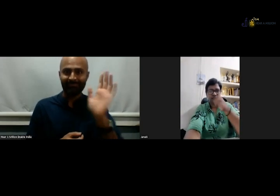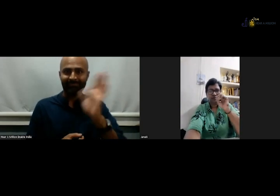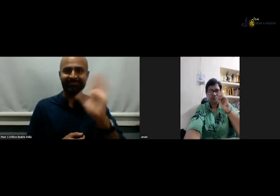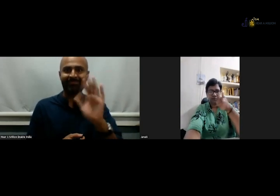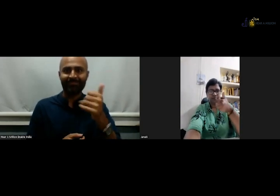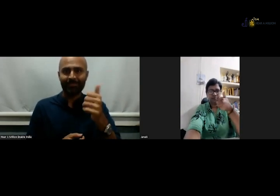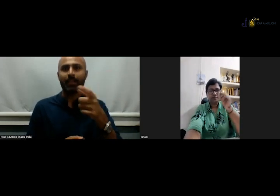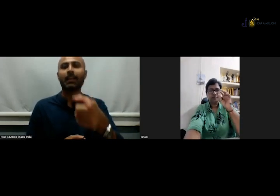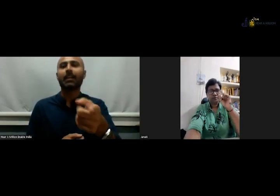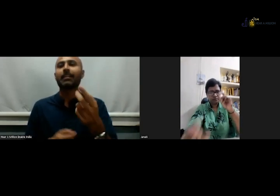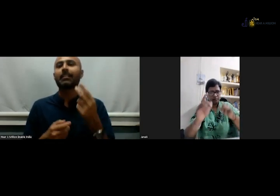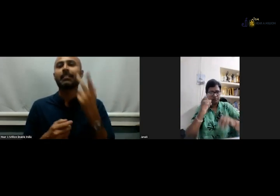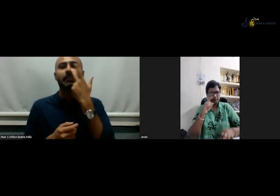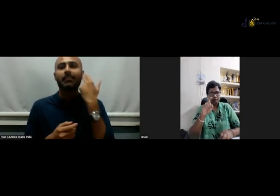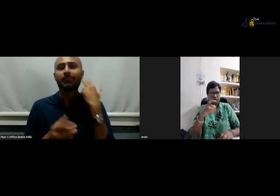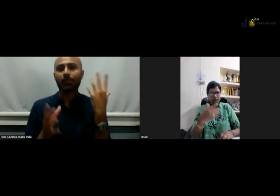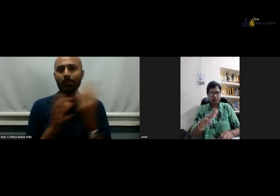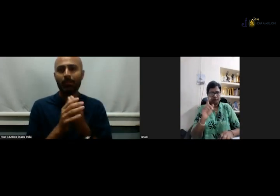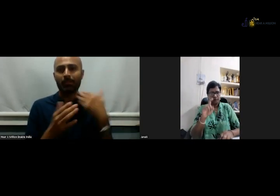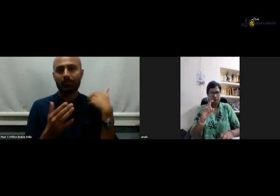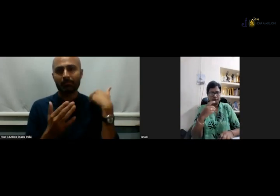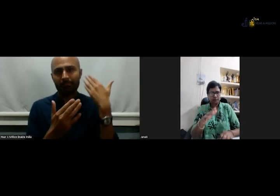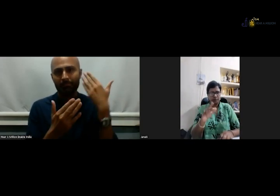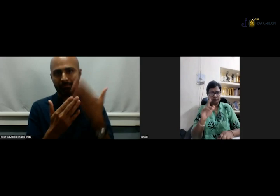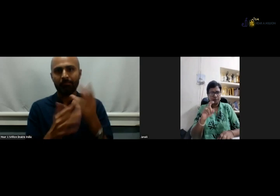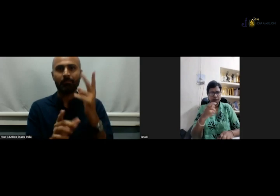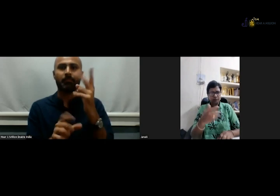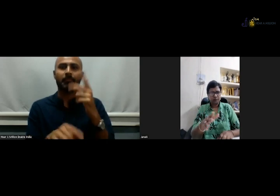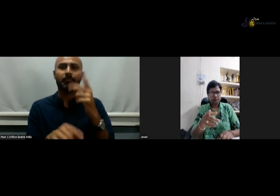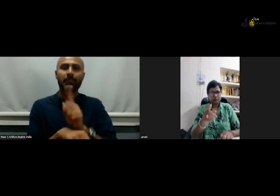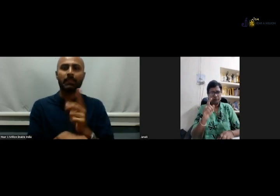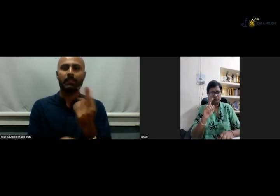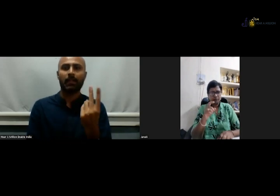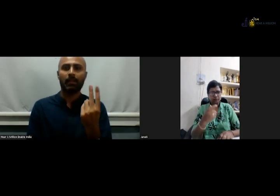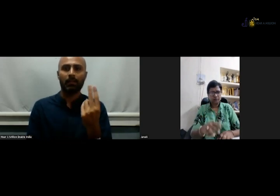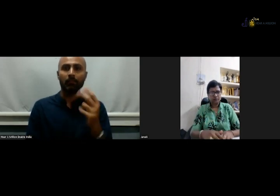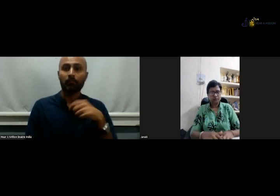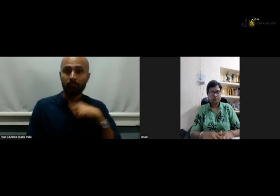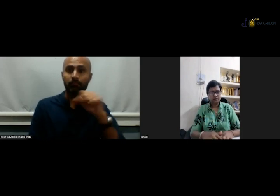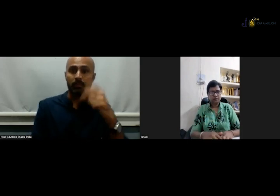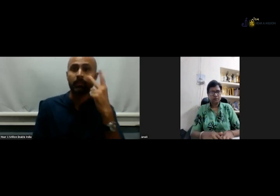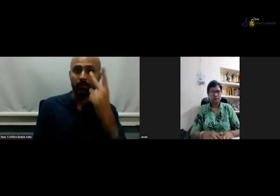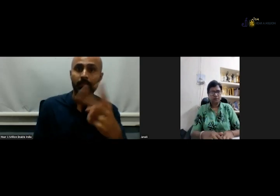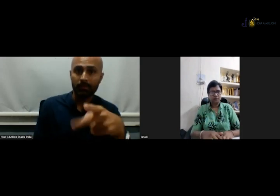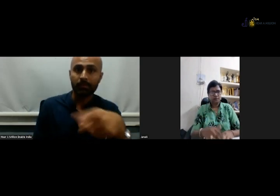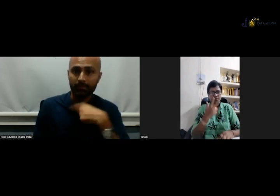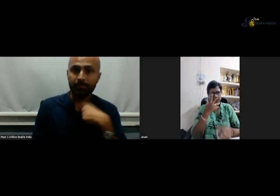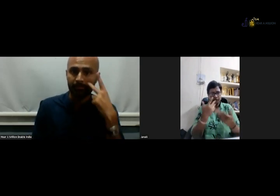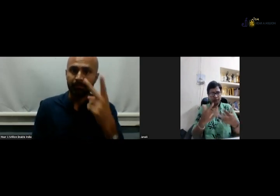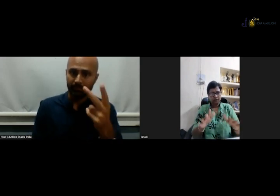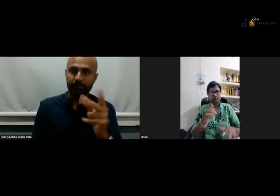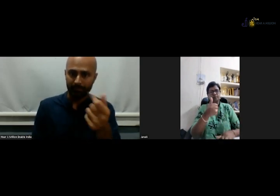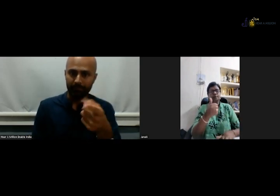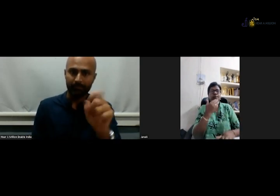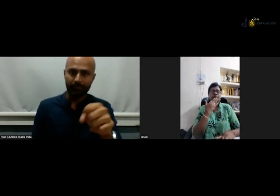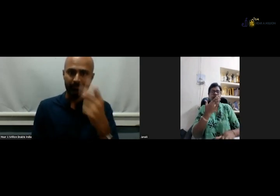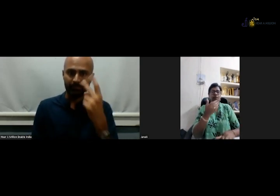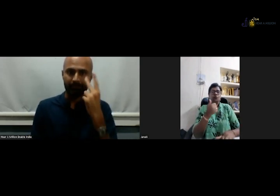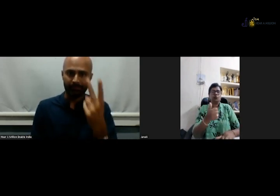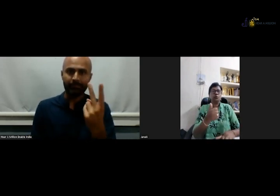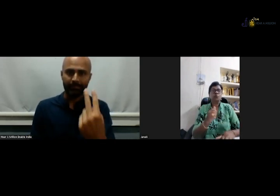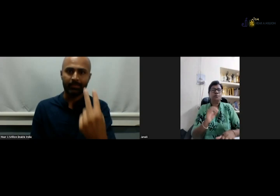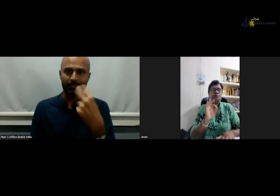Hello, Janaki. Can you see us? Have you spotlighted me? Yes. So you have 2 minutes. Yes, we can see you